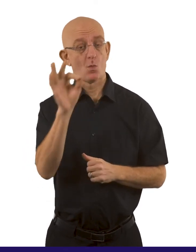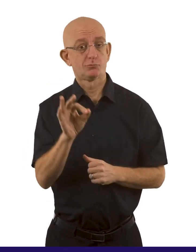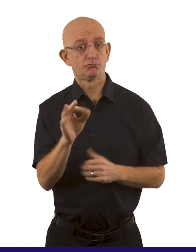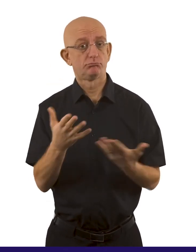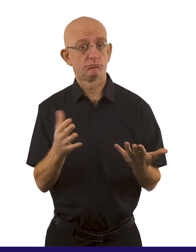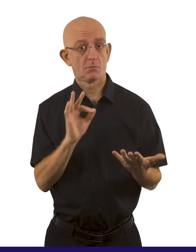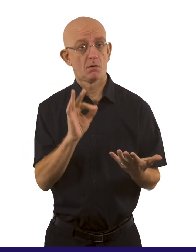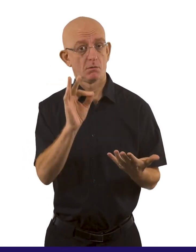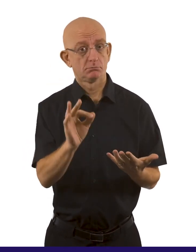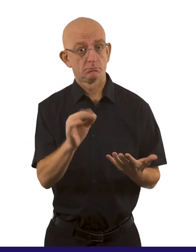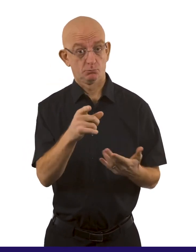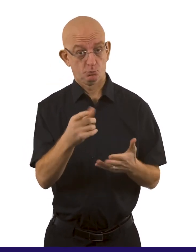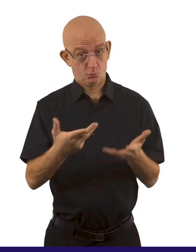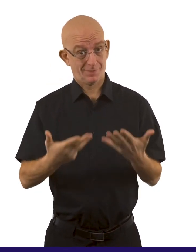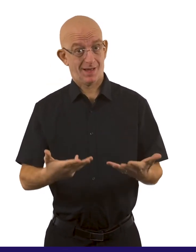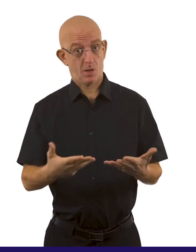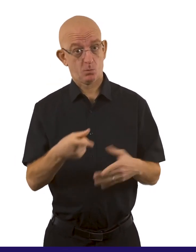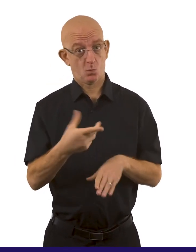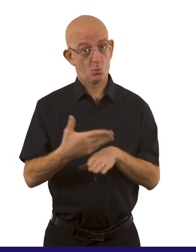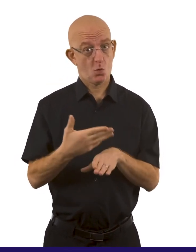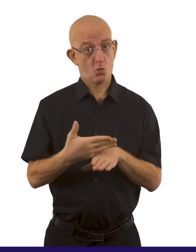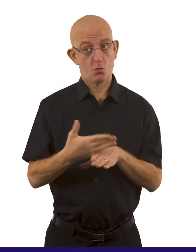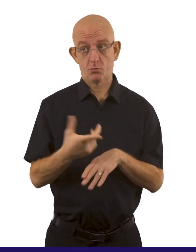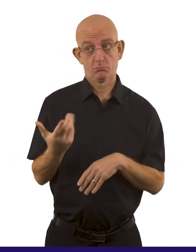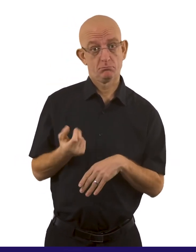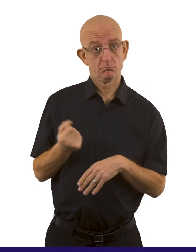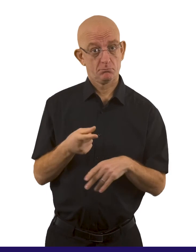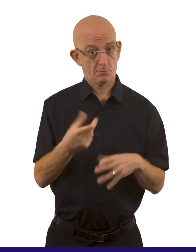Question 32. Are you currently employed?